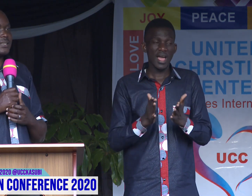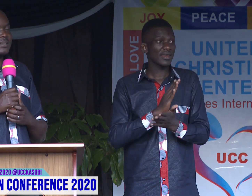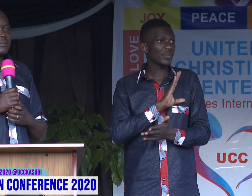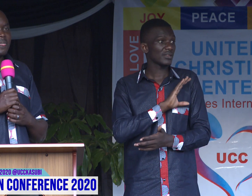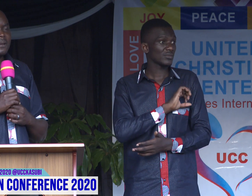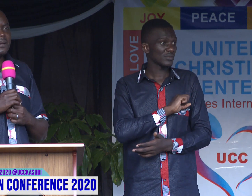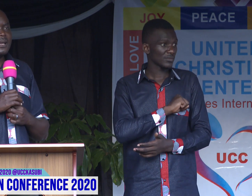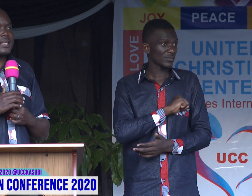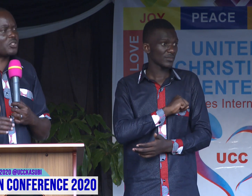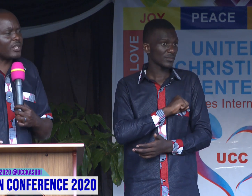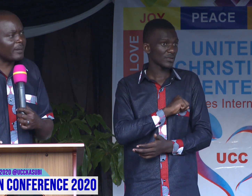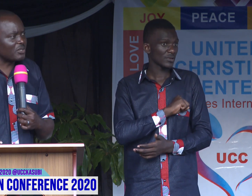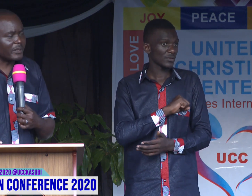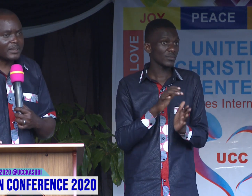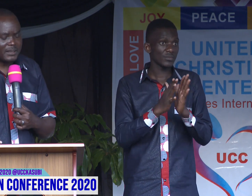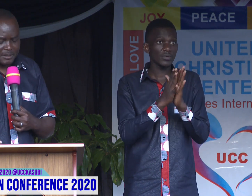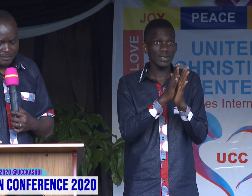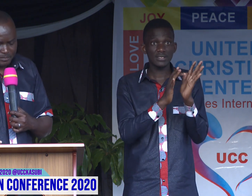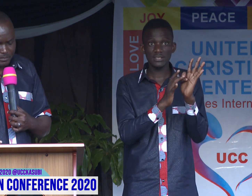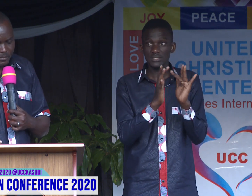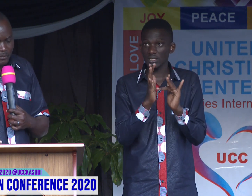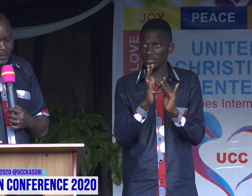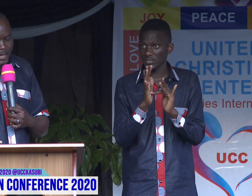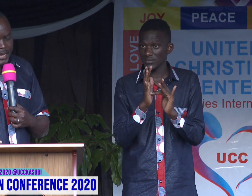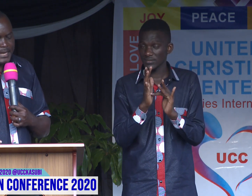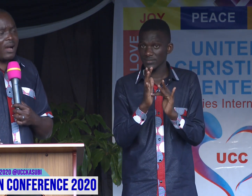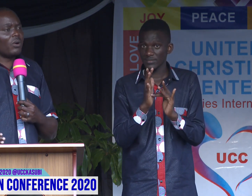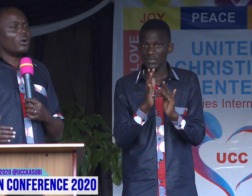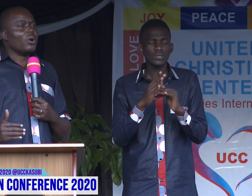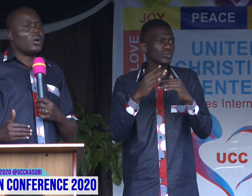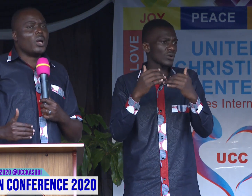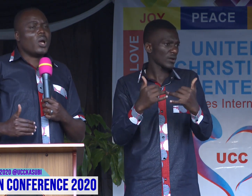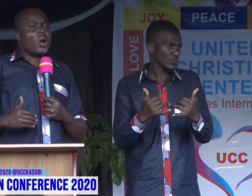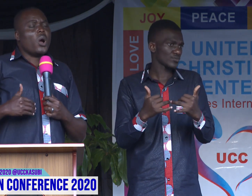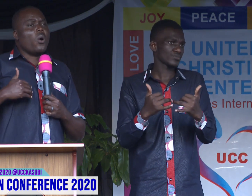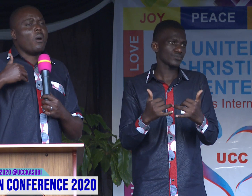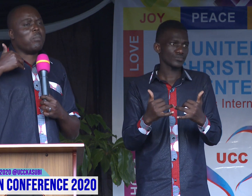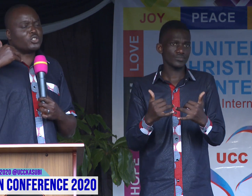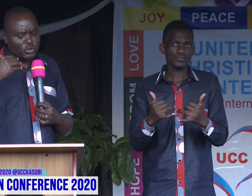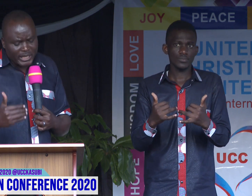endurance. No kugumikiriza. Yes, yebazibwe. Praise be to Jesus. Now,